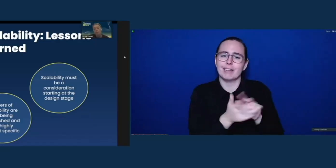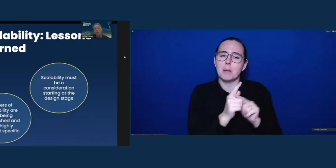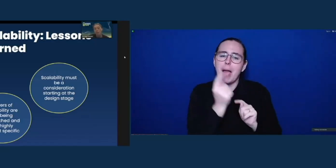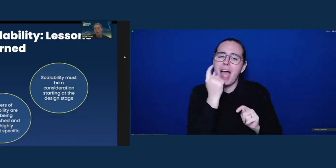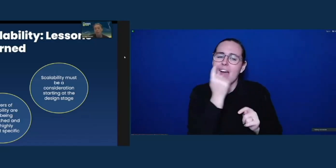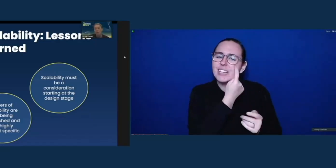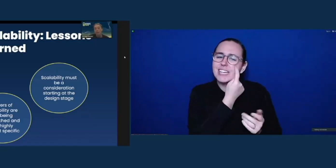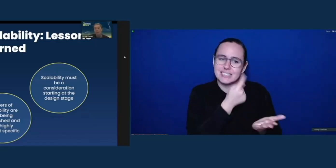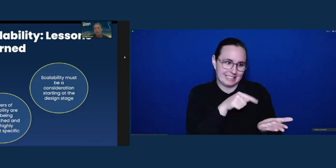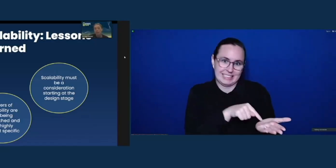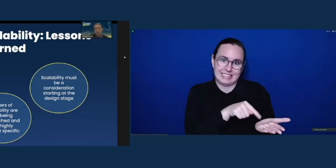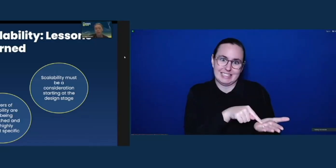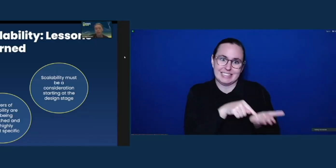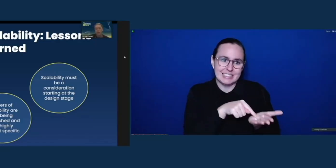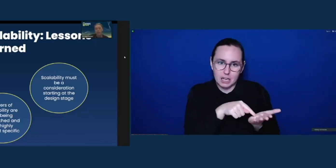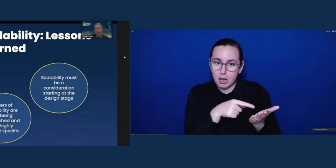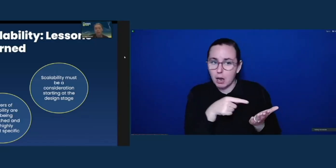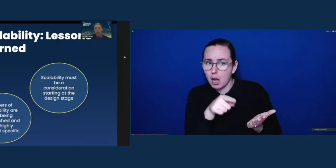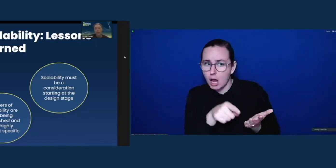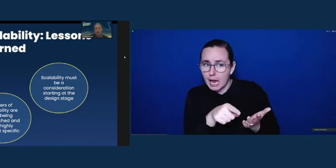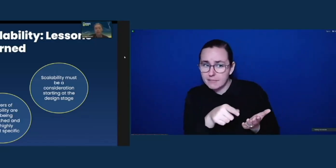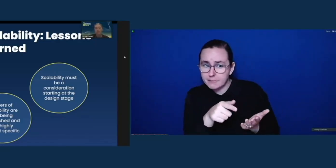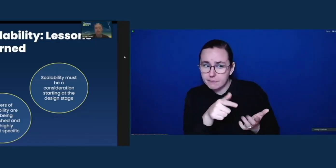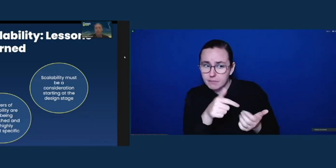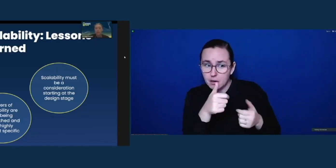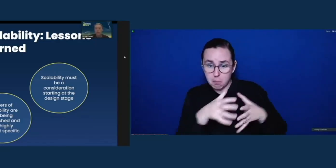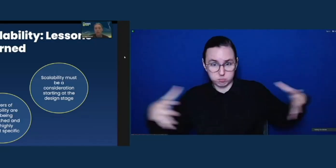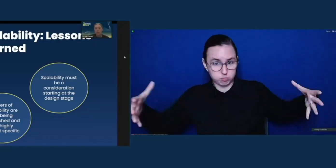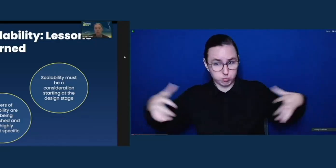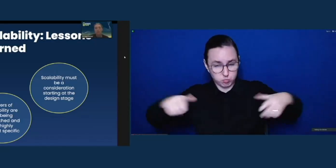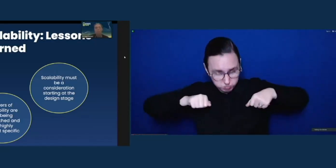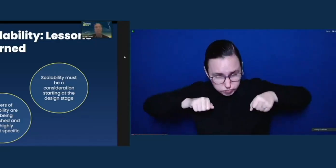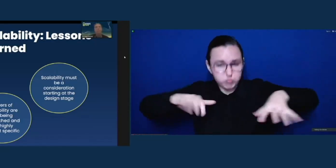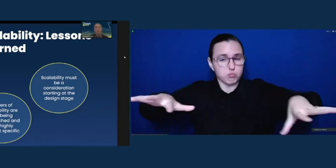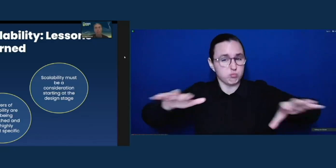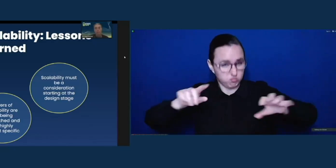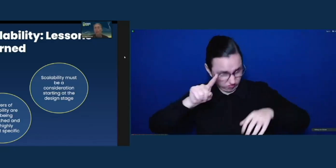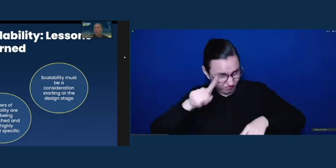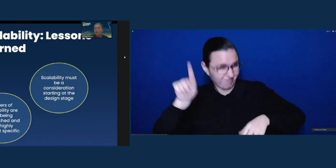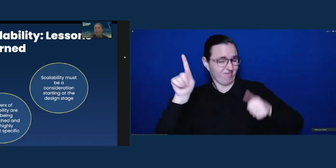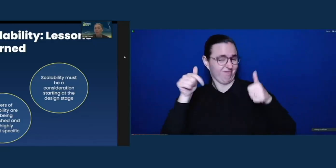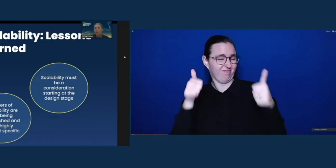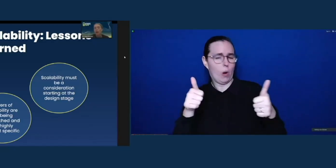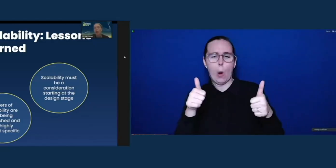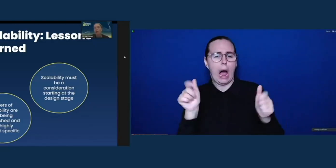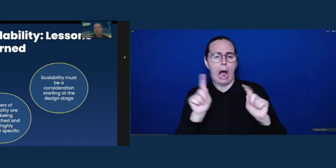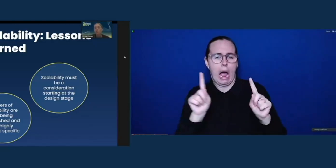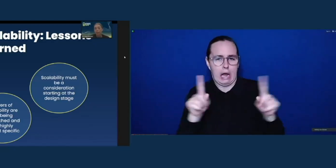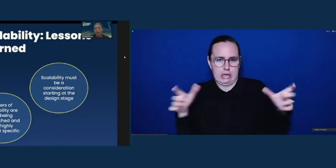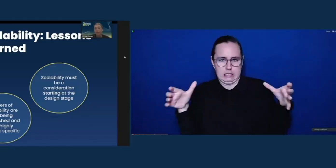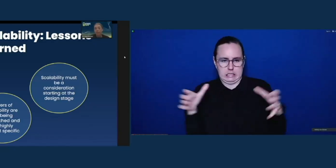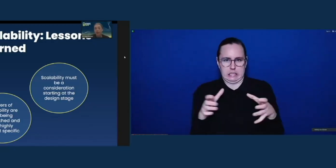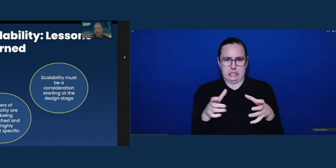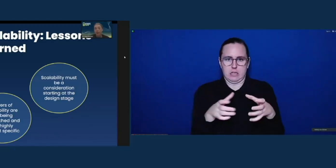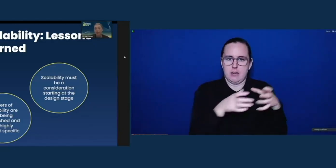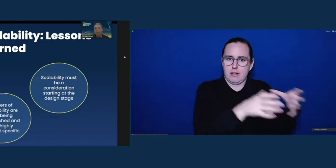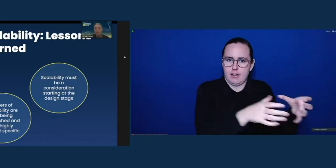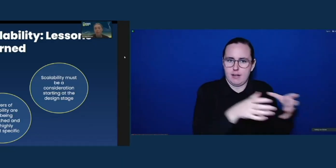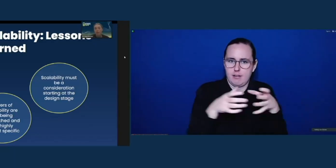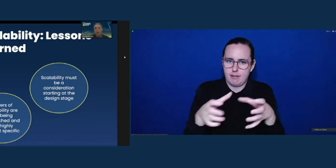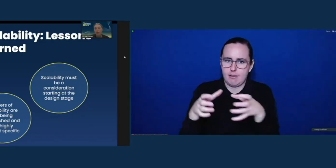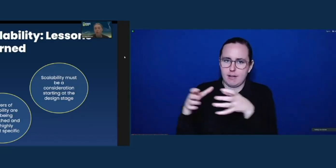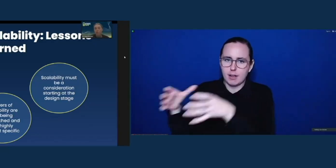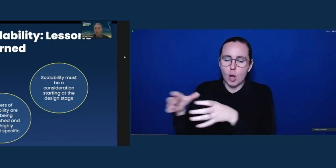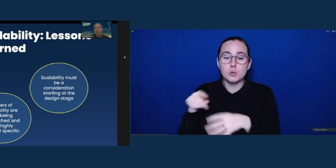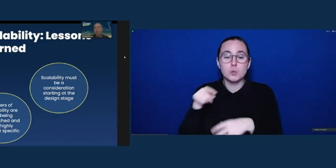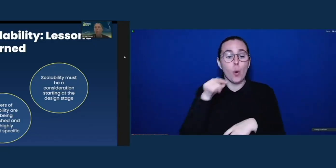we also think that scalability must be a consideration starting at the design stage. So you should be developing a program that can